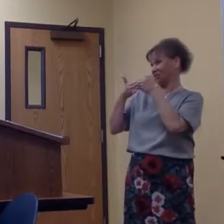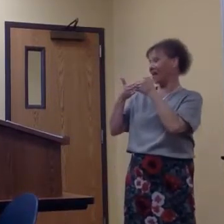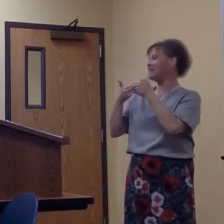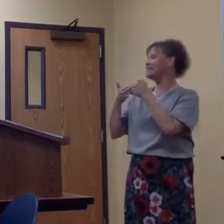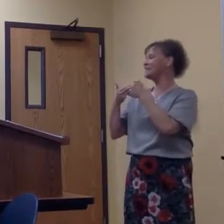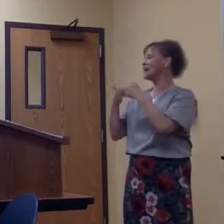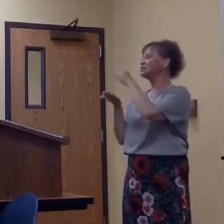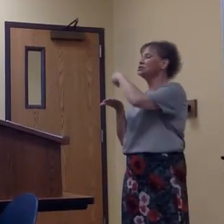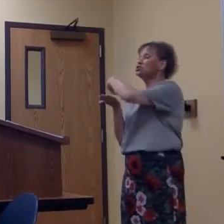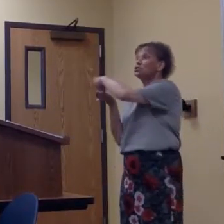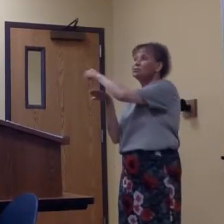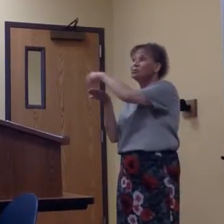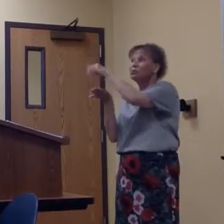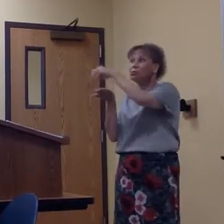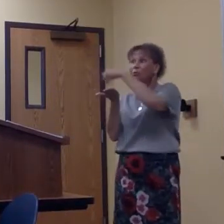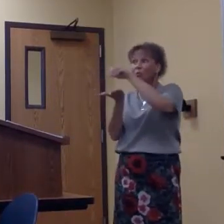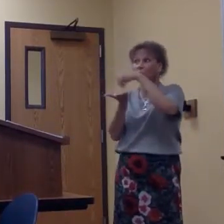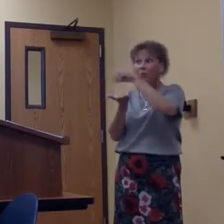and he's got